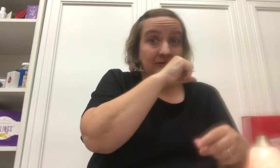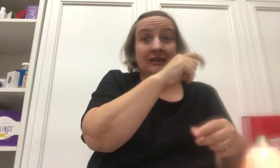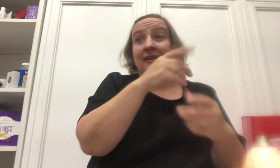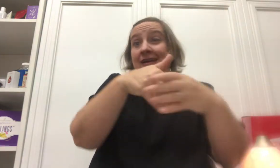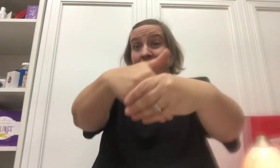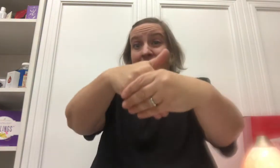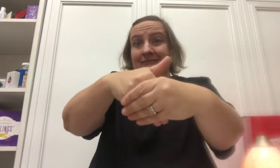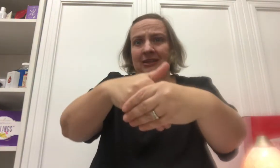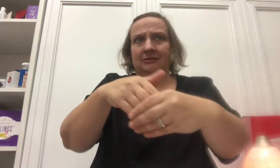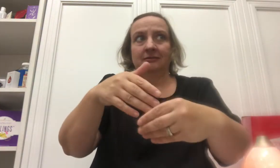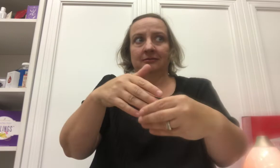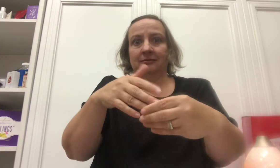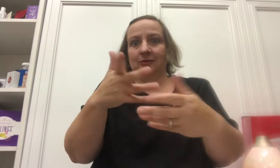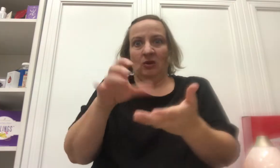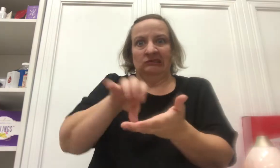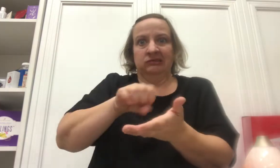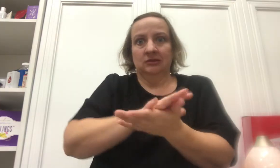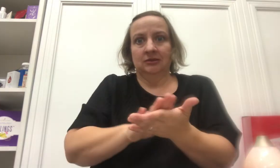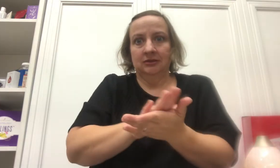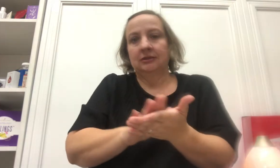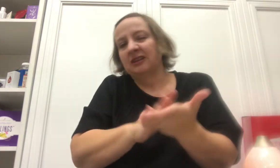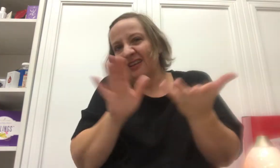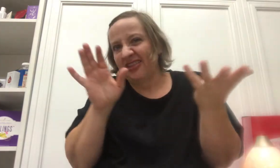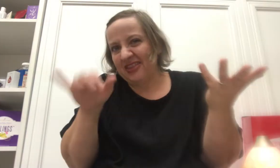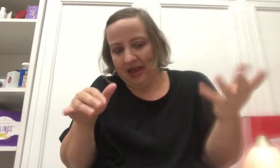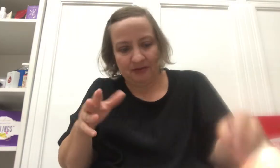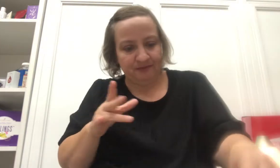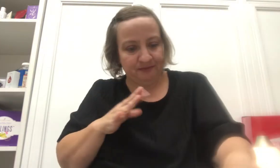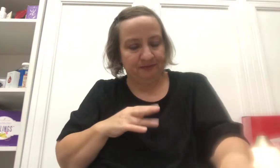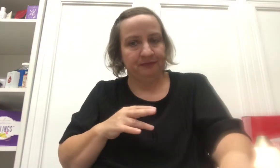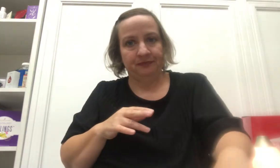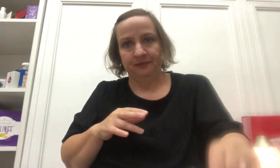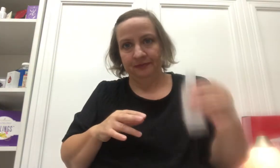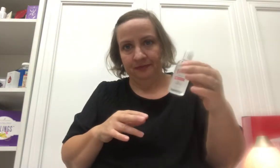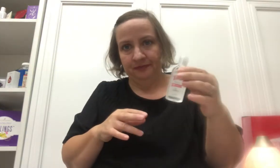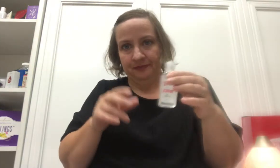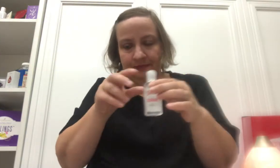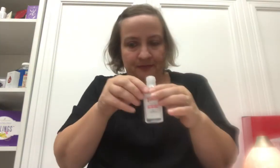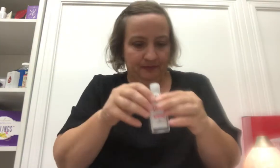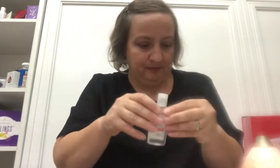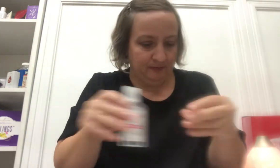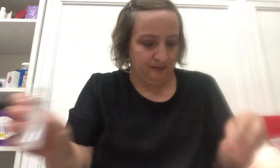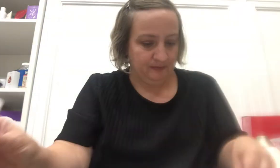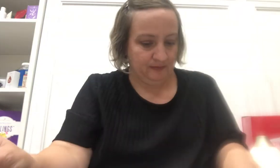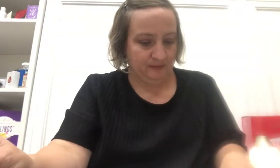hands with someone who just sneezed on themselves. Maybe you want to use some of this Thieves hand purifier.